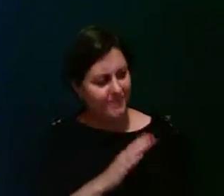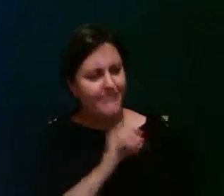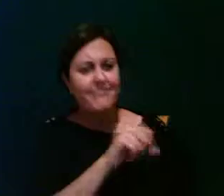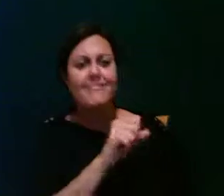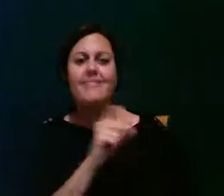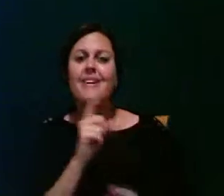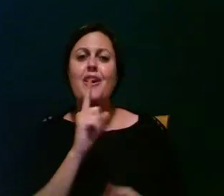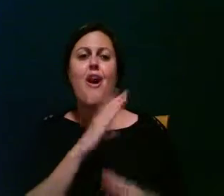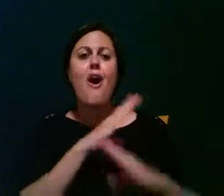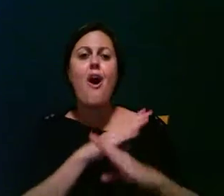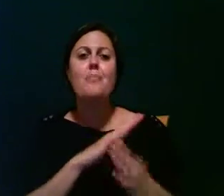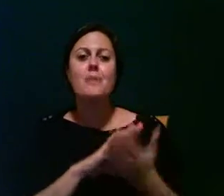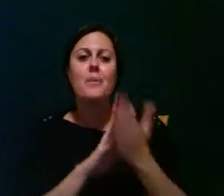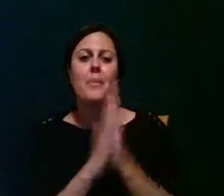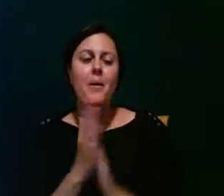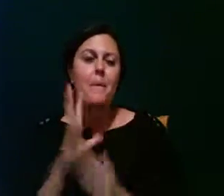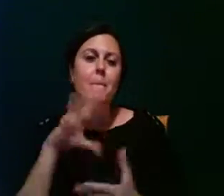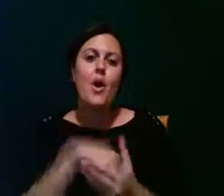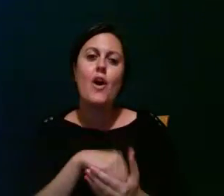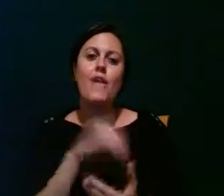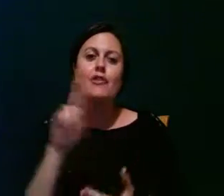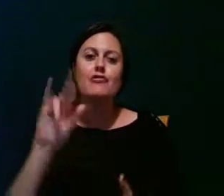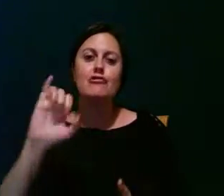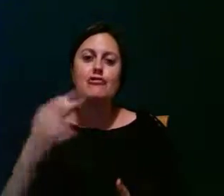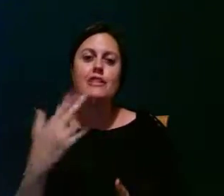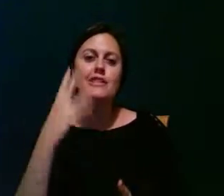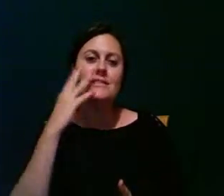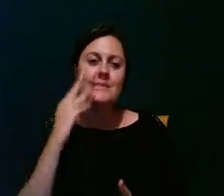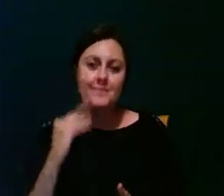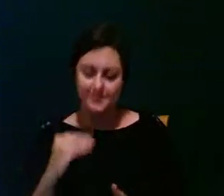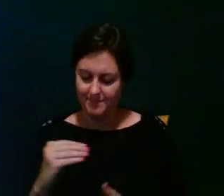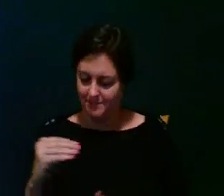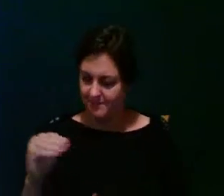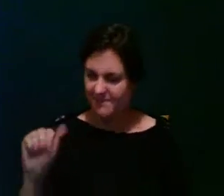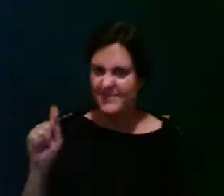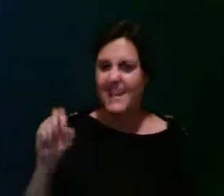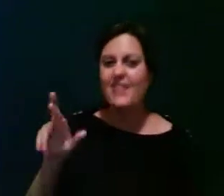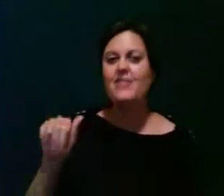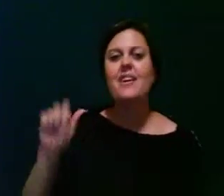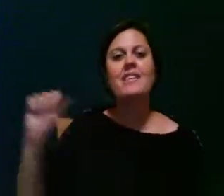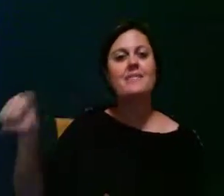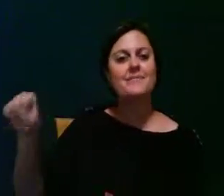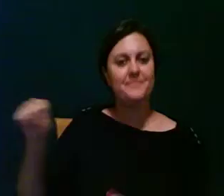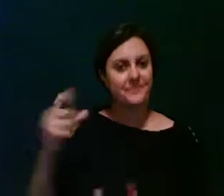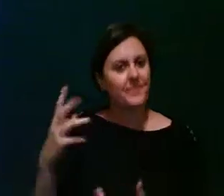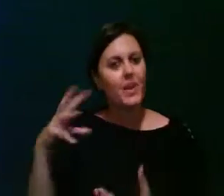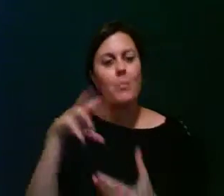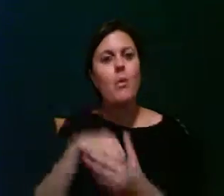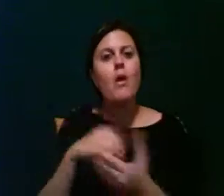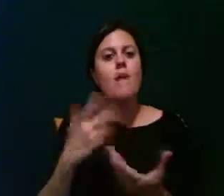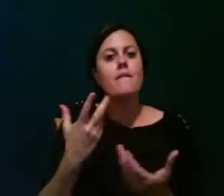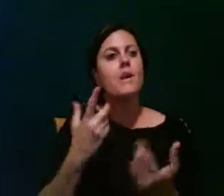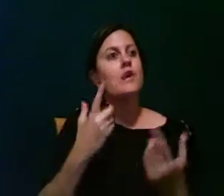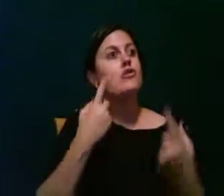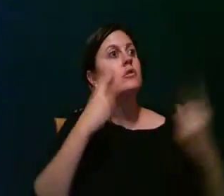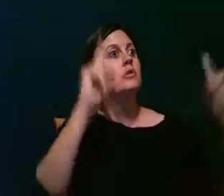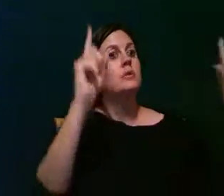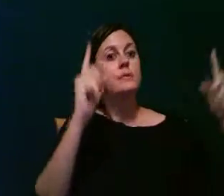right? Absolutely. It makes the process even more fun as you accomplish those dreams. Yeah, absolutely. Andrea, thank you so